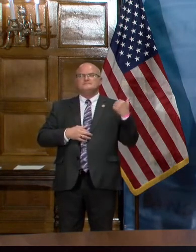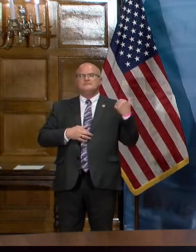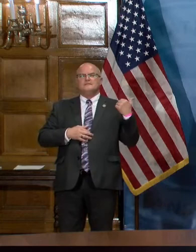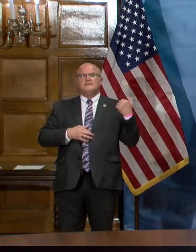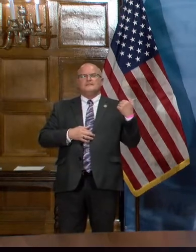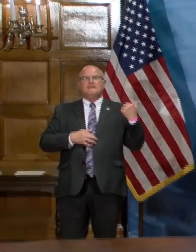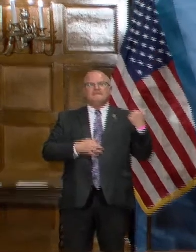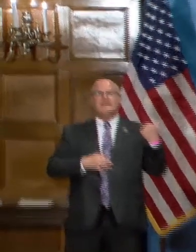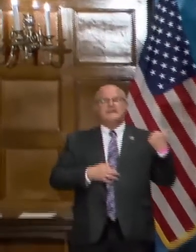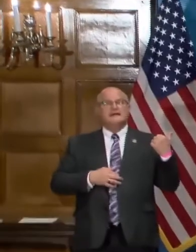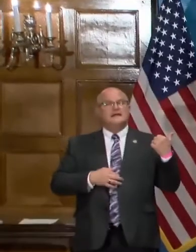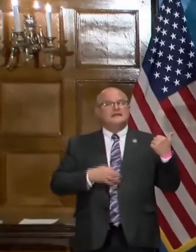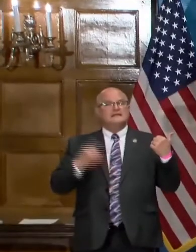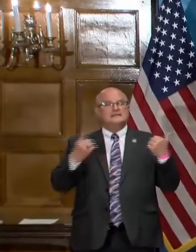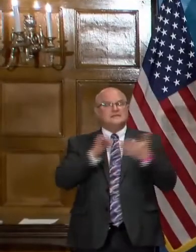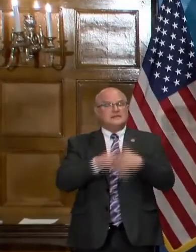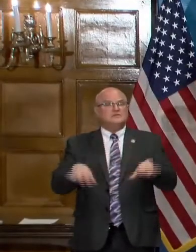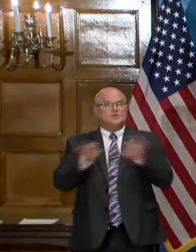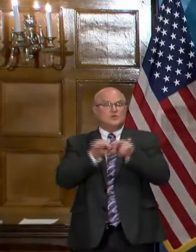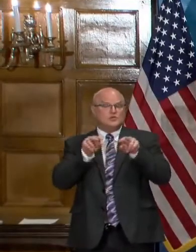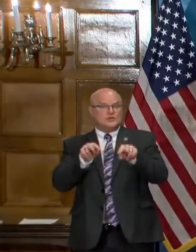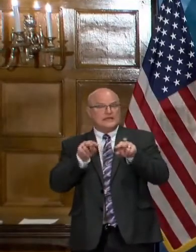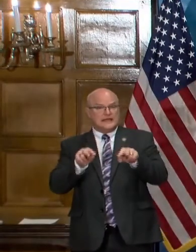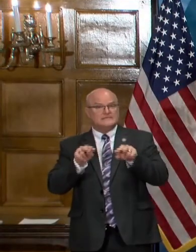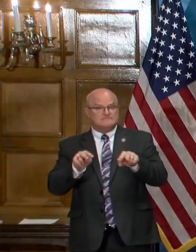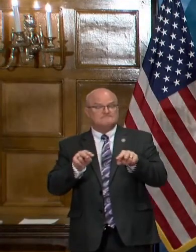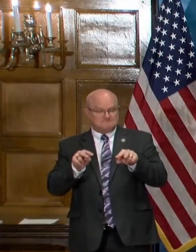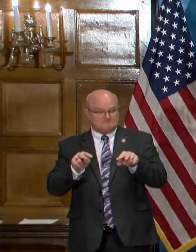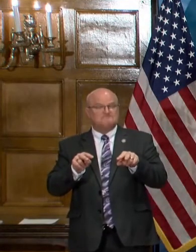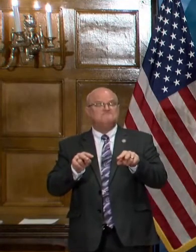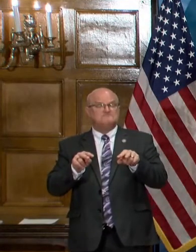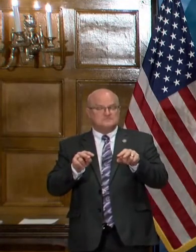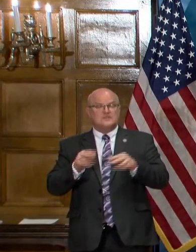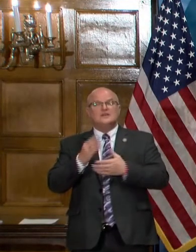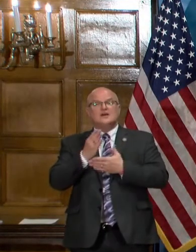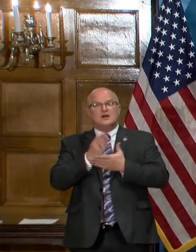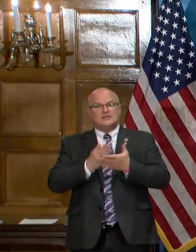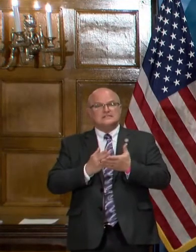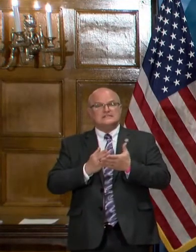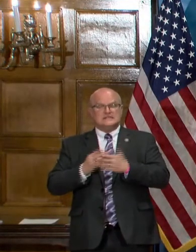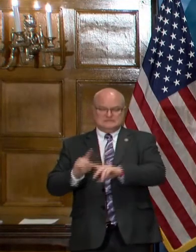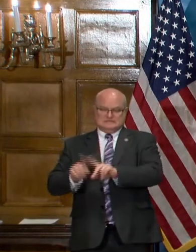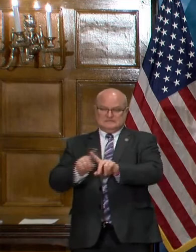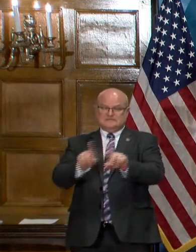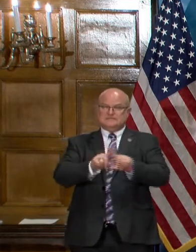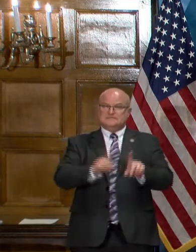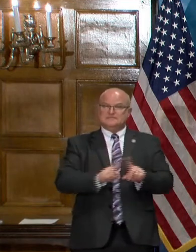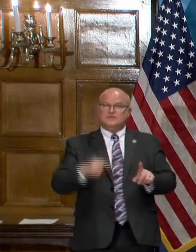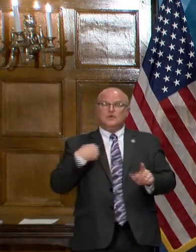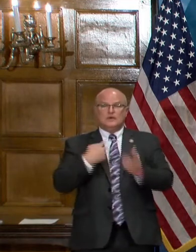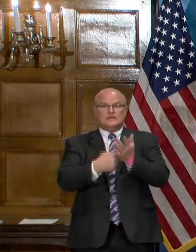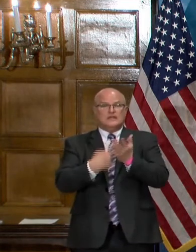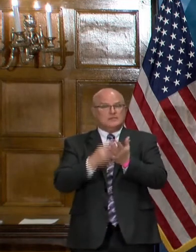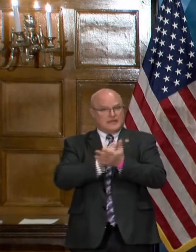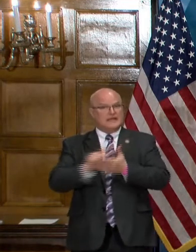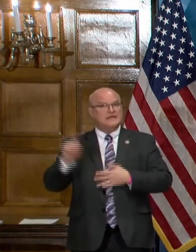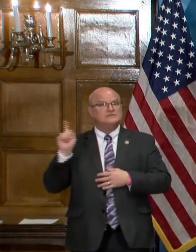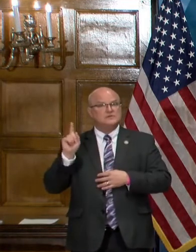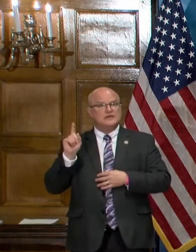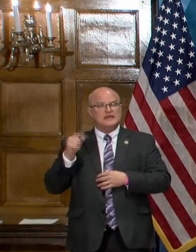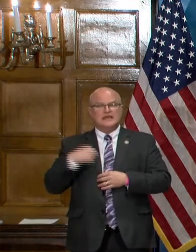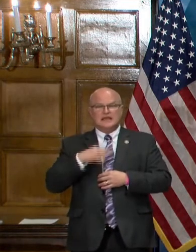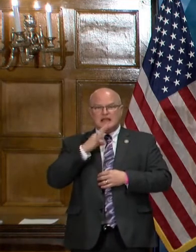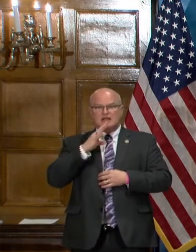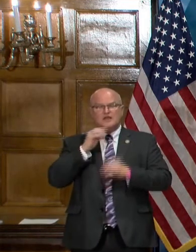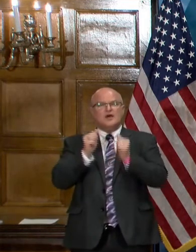That is something that is worth looking at. There are some distinctions there, as we talked about last week, and I've